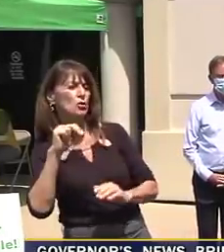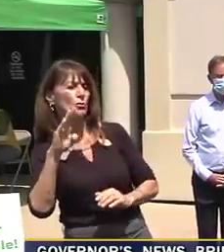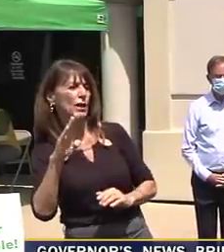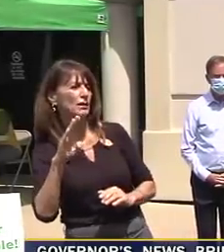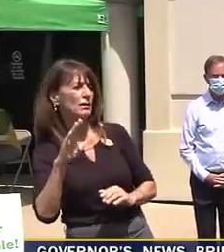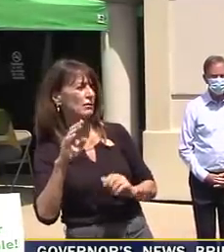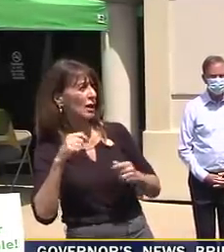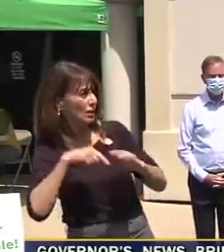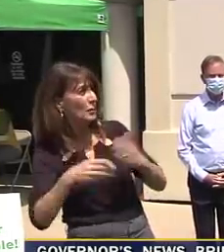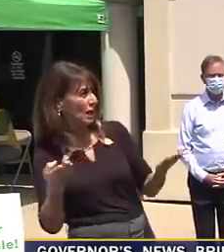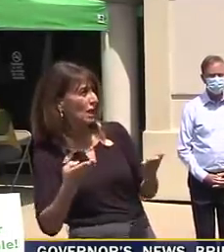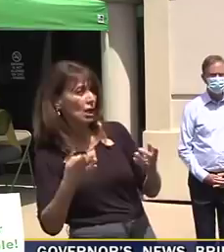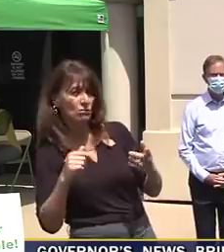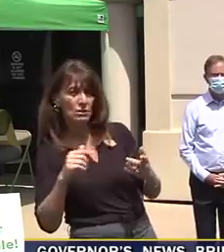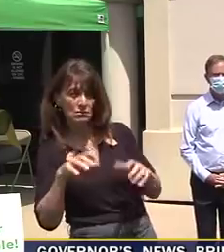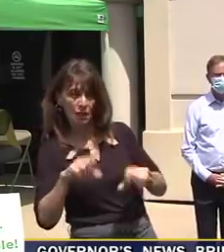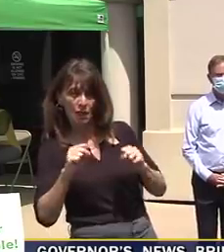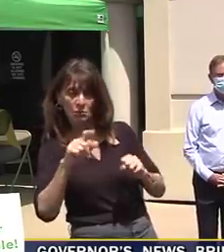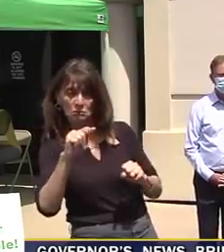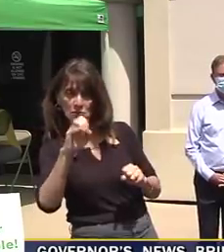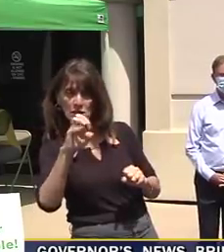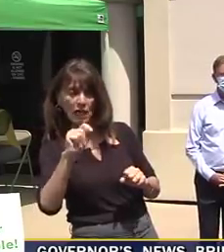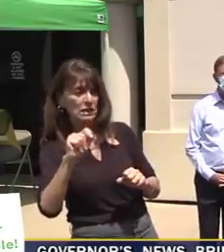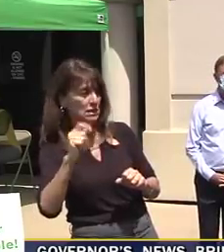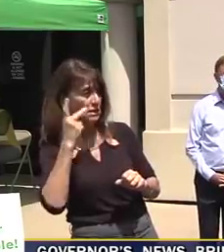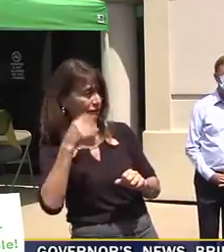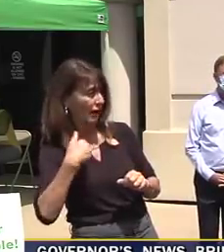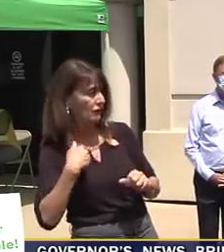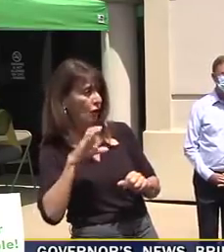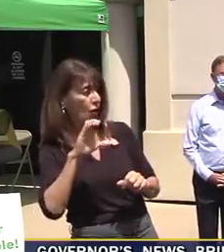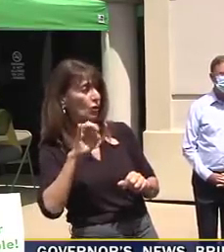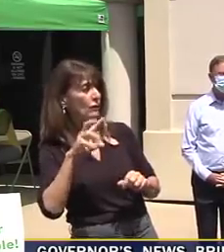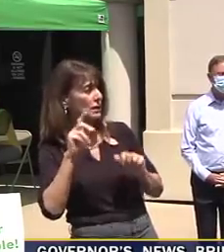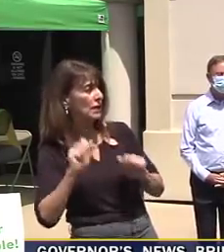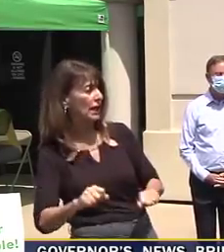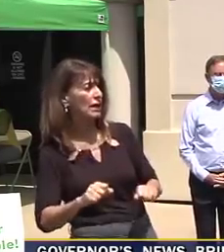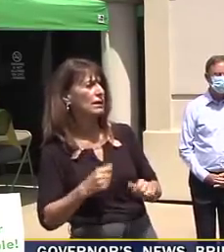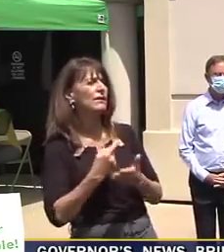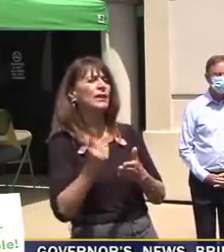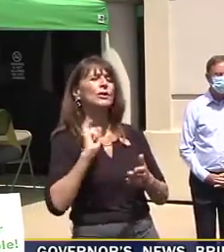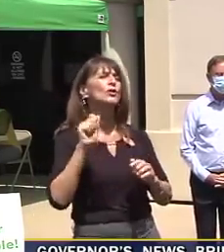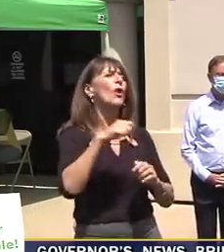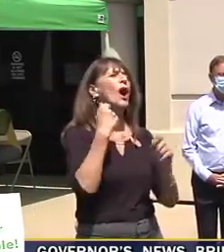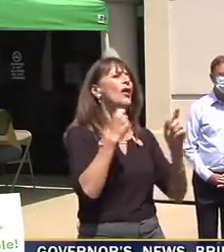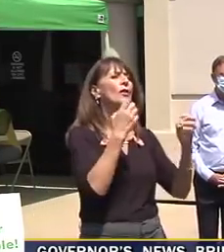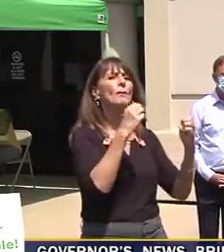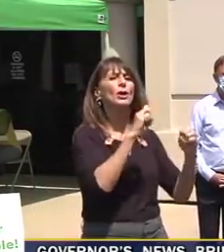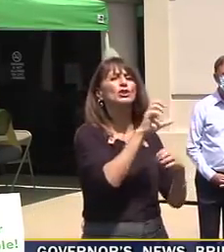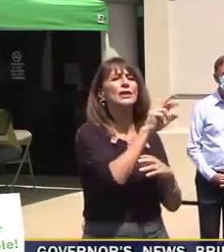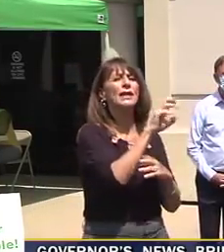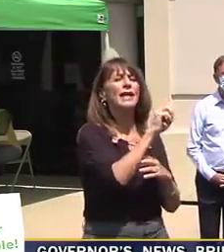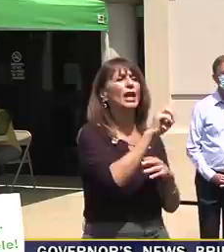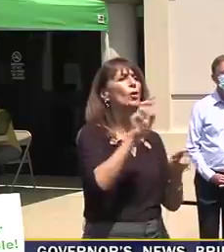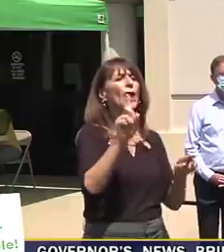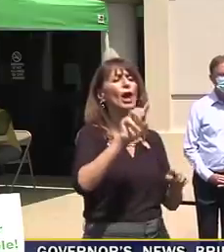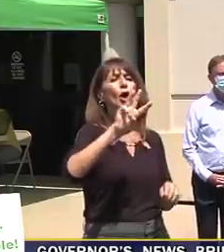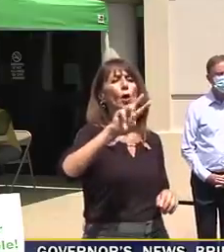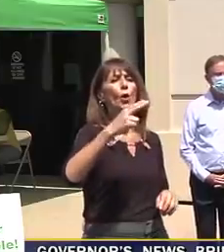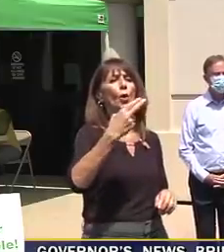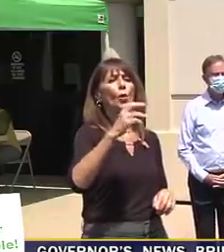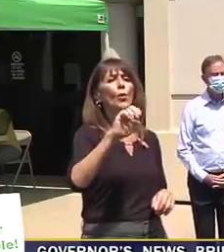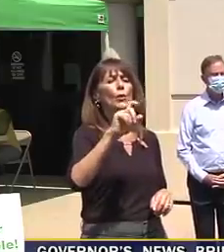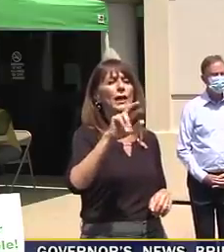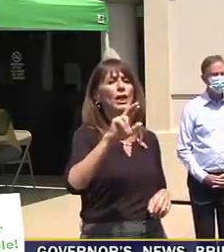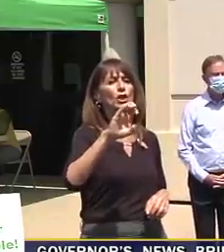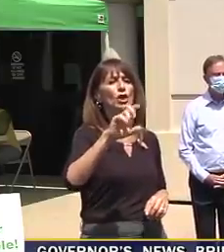here at the Community Health Center of New Britain. The Lieutenant Governor and I last week were at AFC Urgent Care. You can get tested there. The Wheeler Clinic